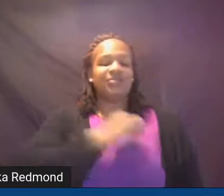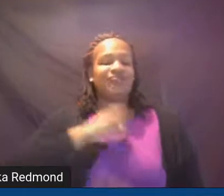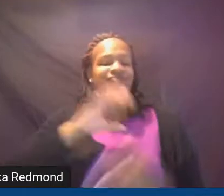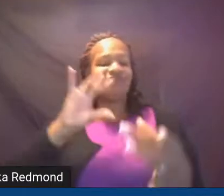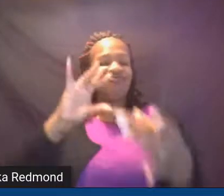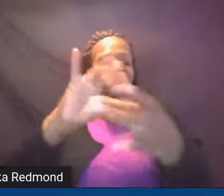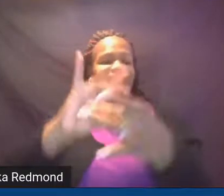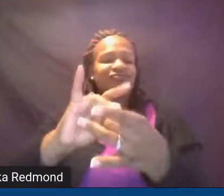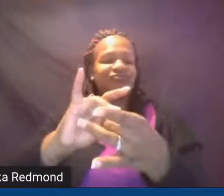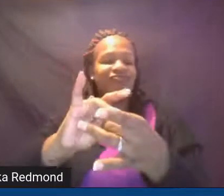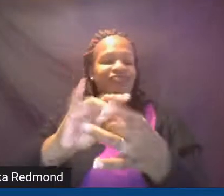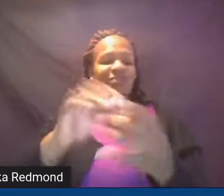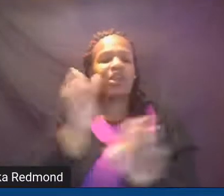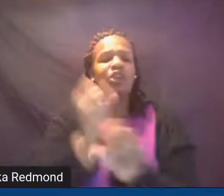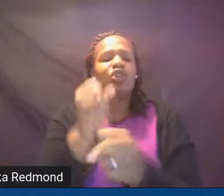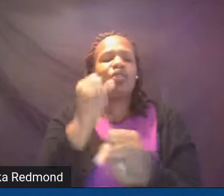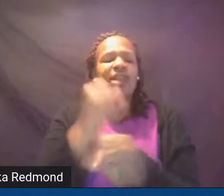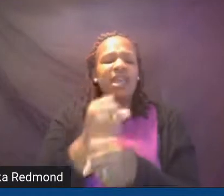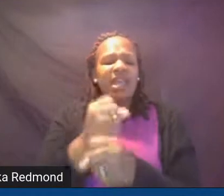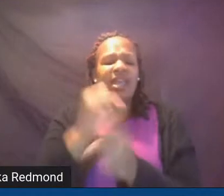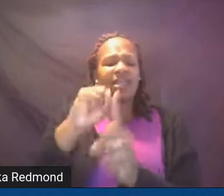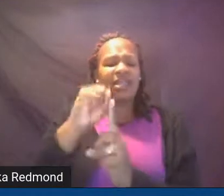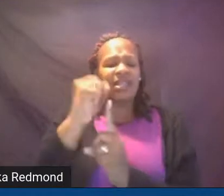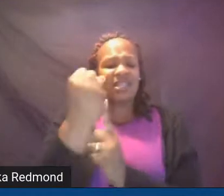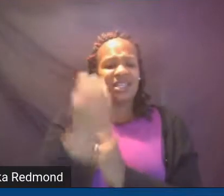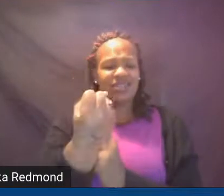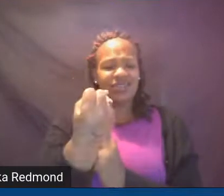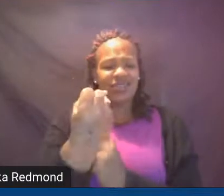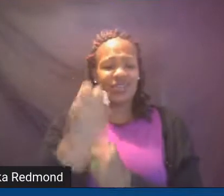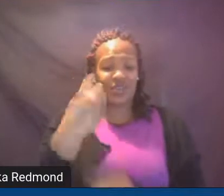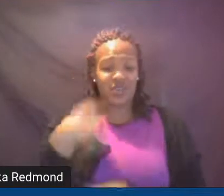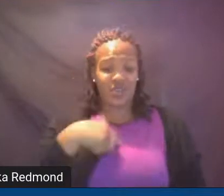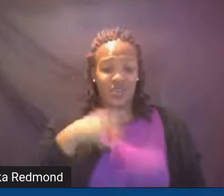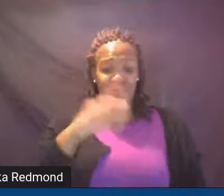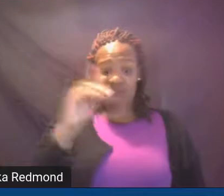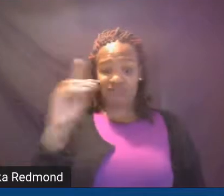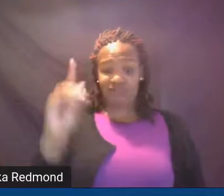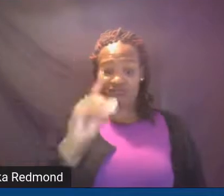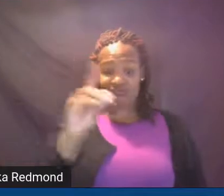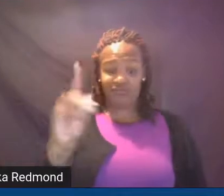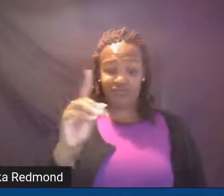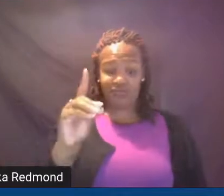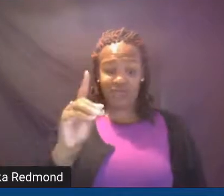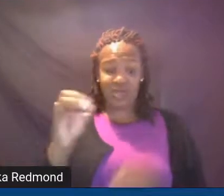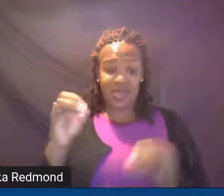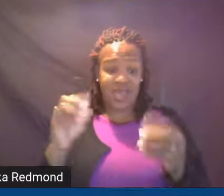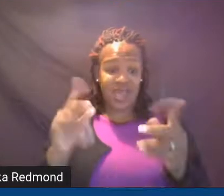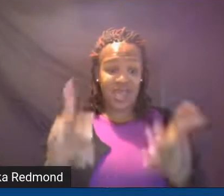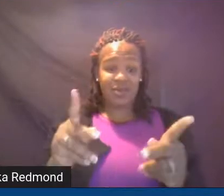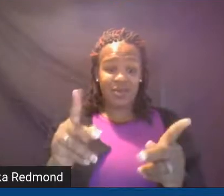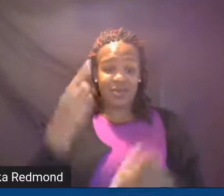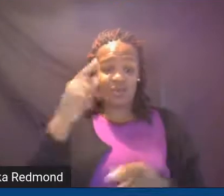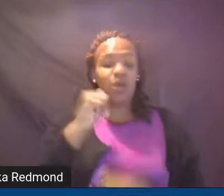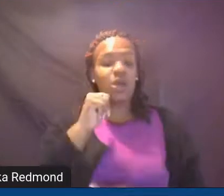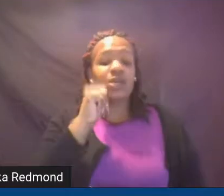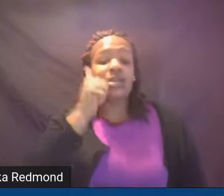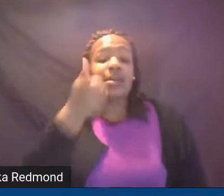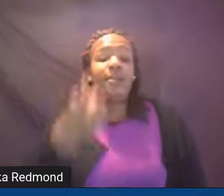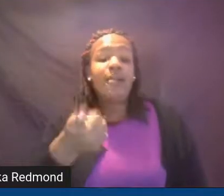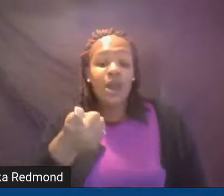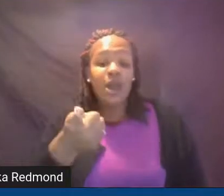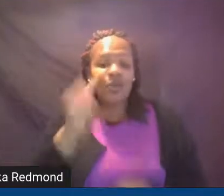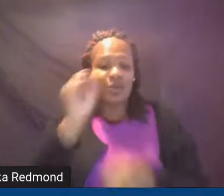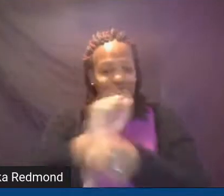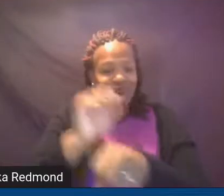a situation where we democratize the opportunity of tomorrow's workforce for as many people as possible and